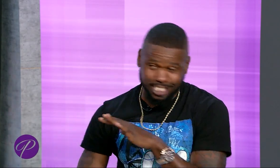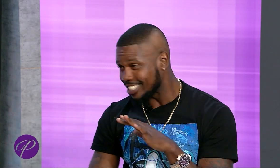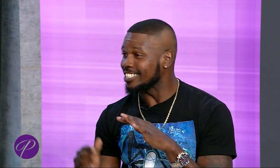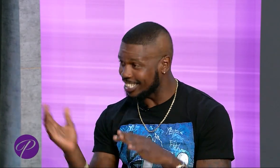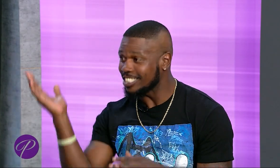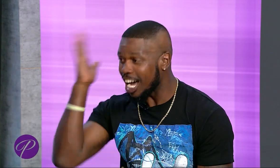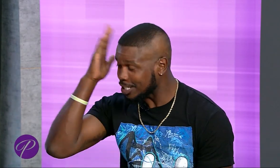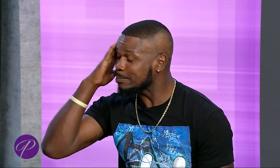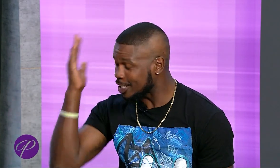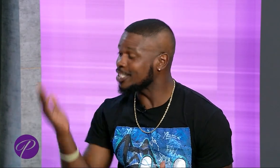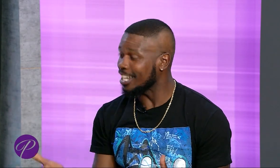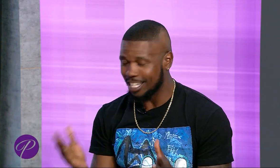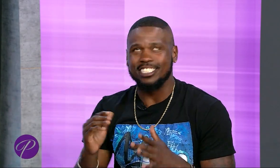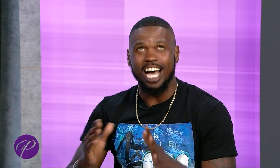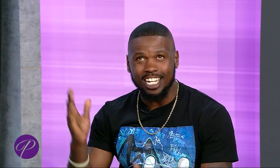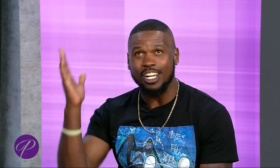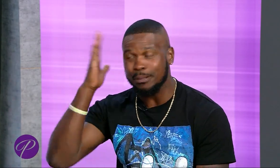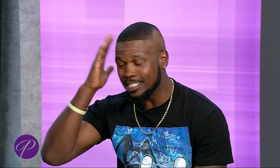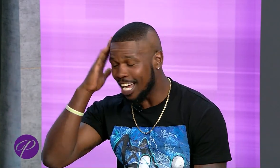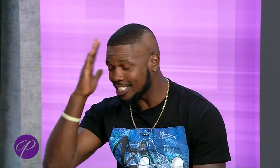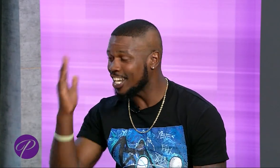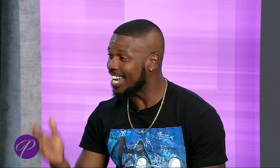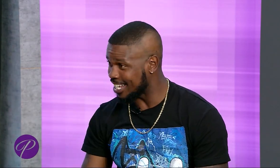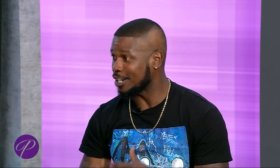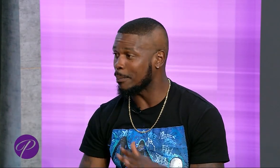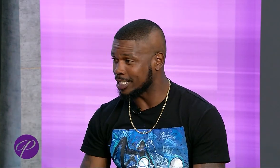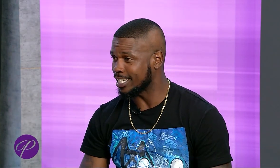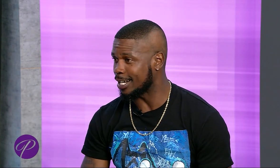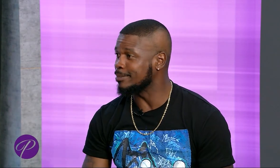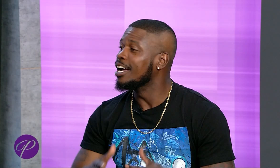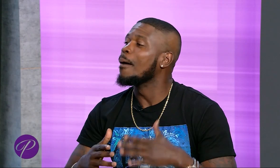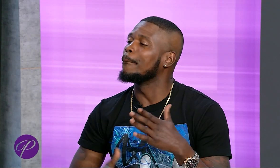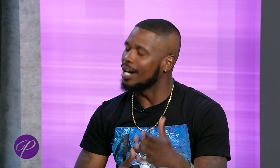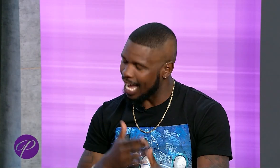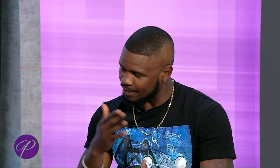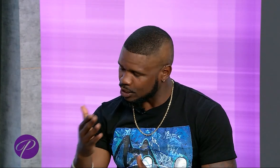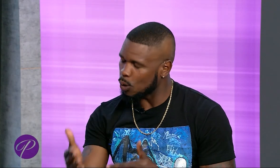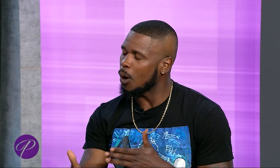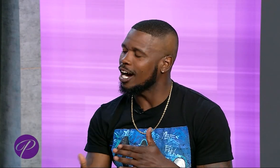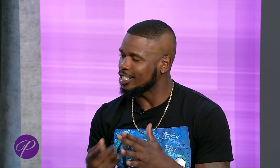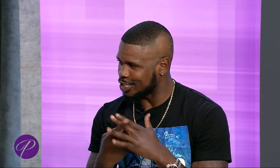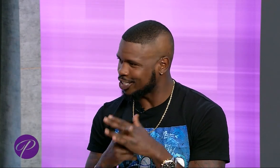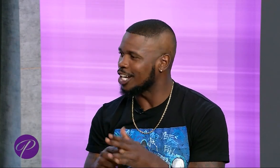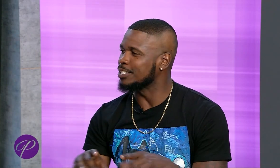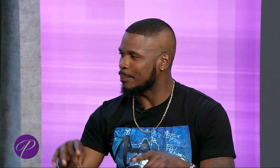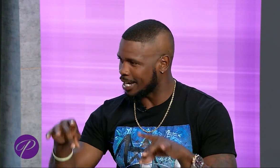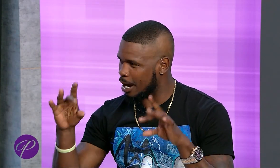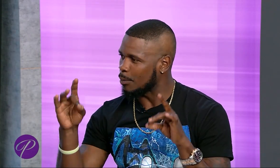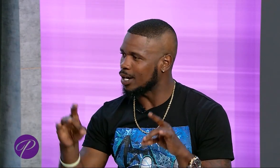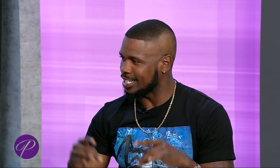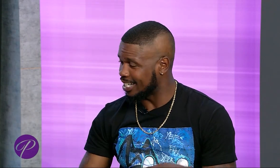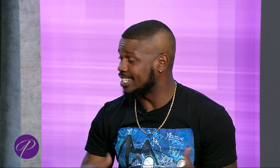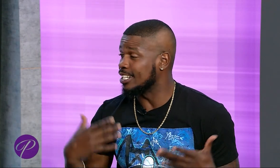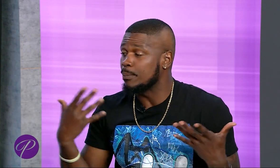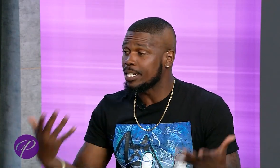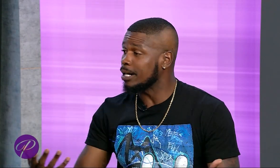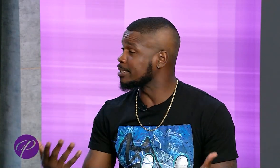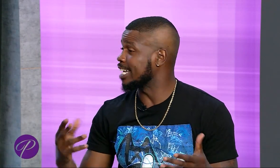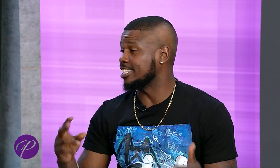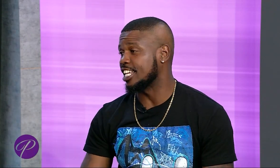gonna get knocked upside your head a couple of times, but after a while you start to pick up on it, and then it becomes second